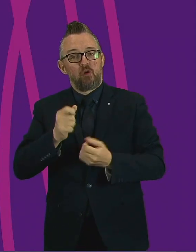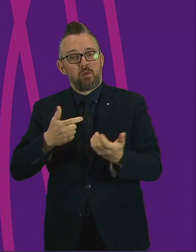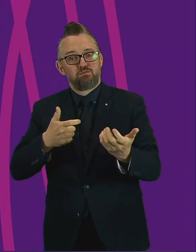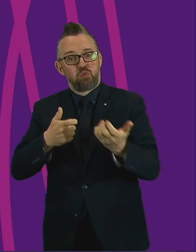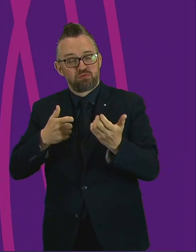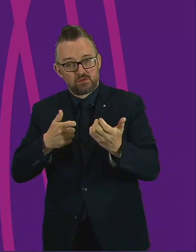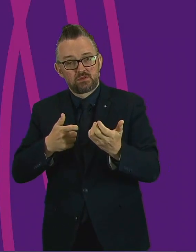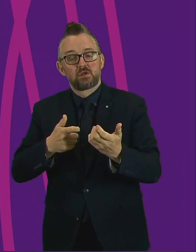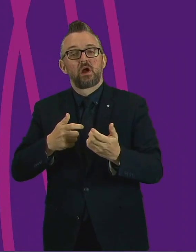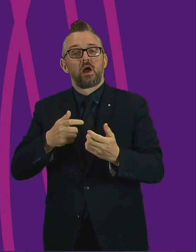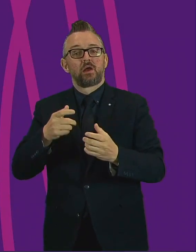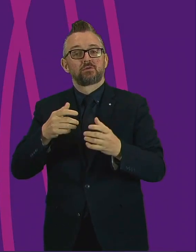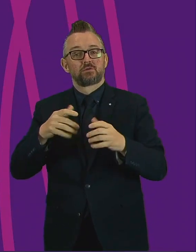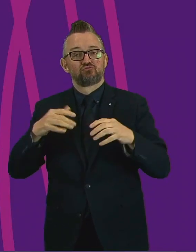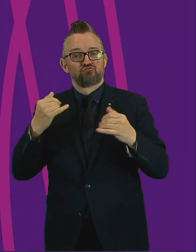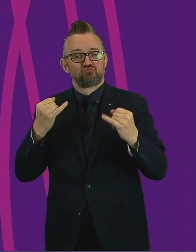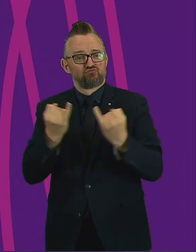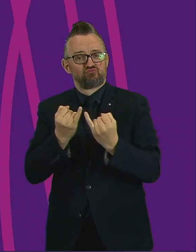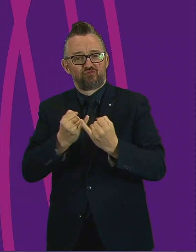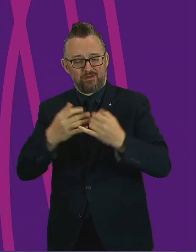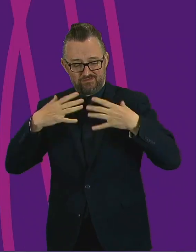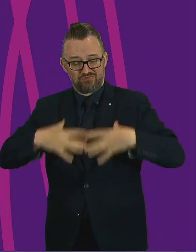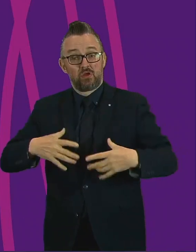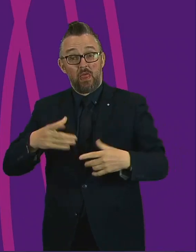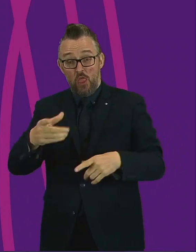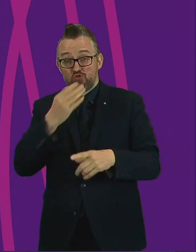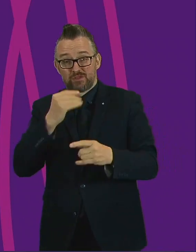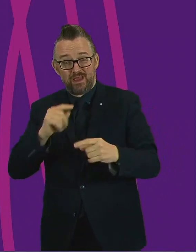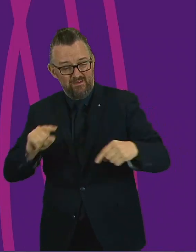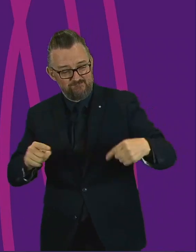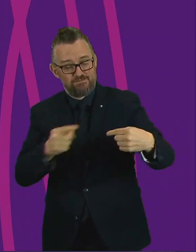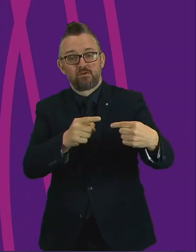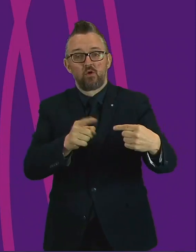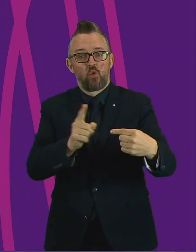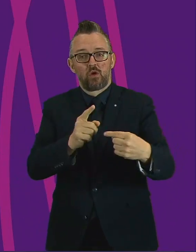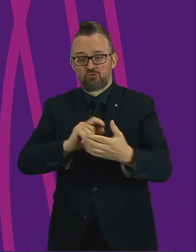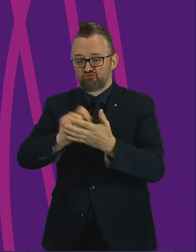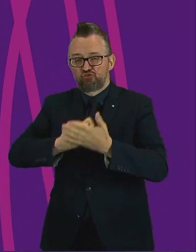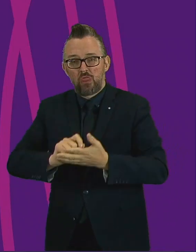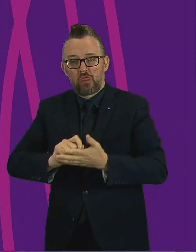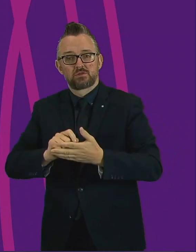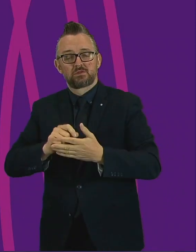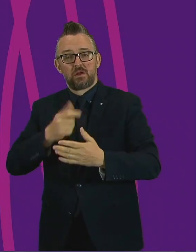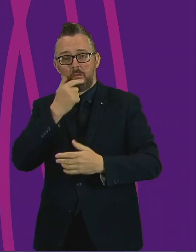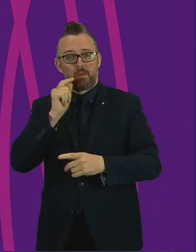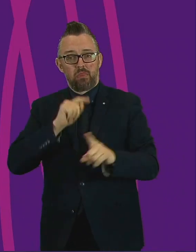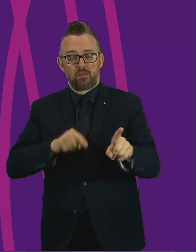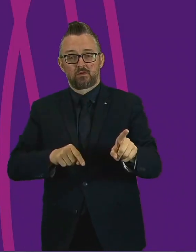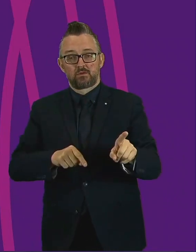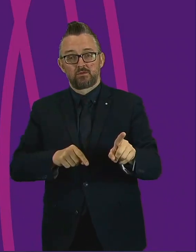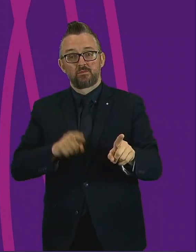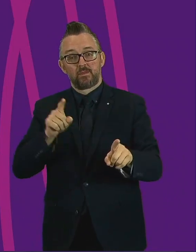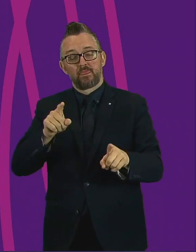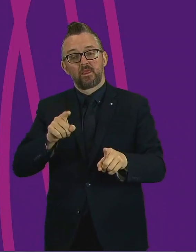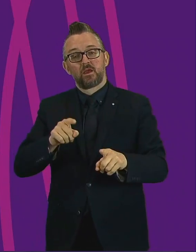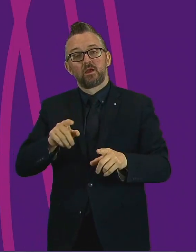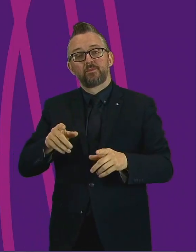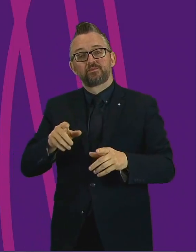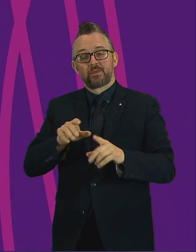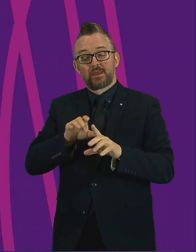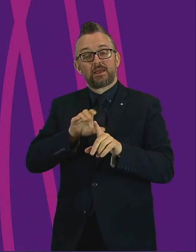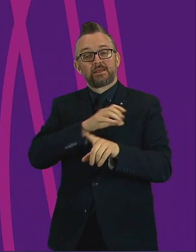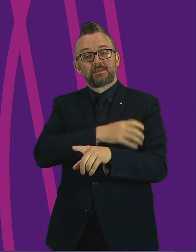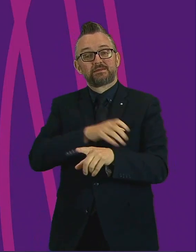against protesters and journalists? And given that the First Minister has previously told us that devolved business funding for the